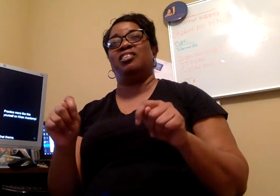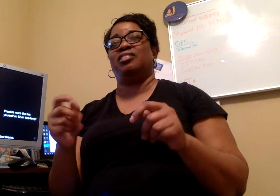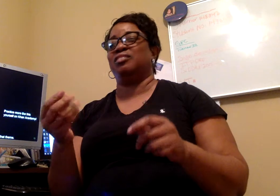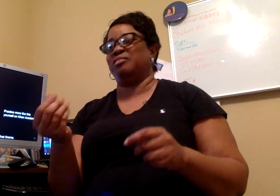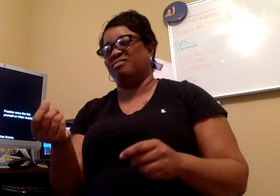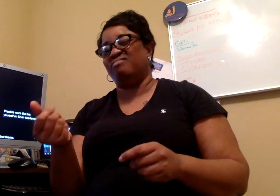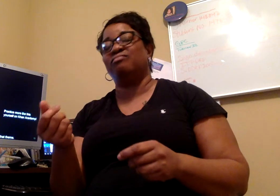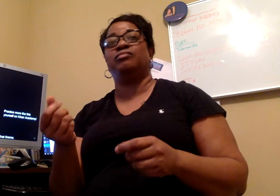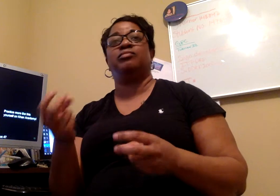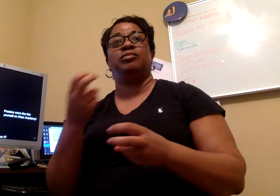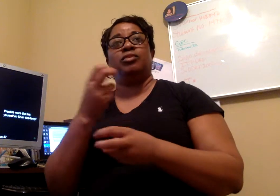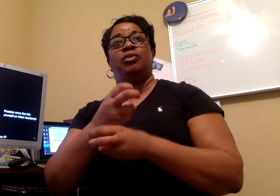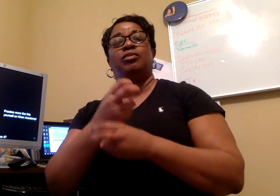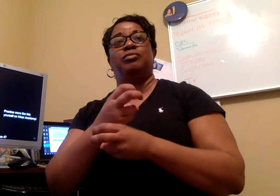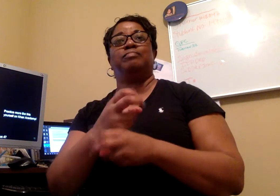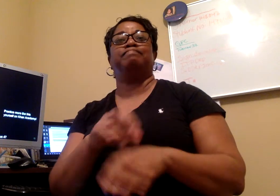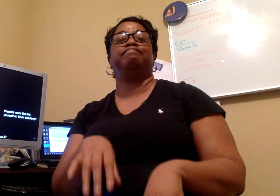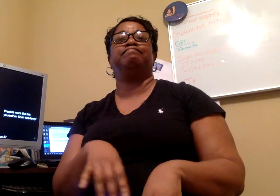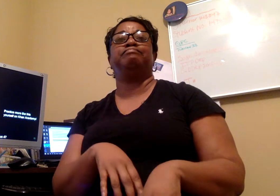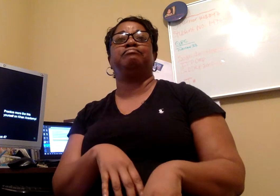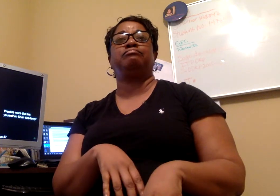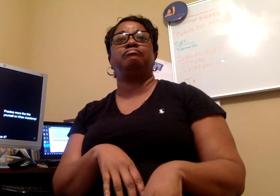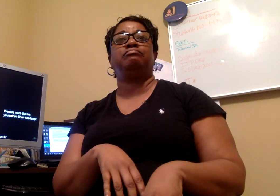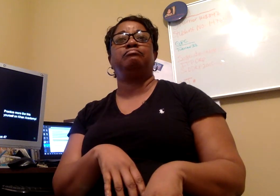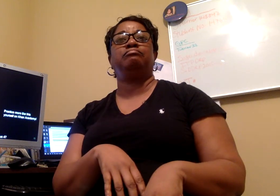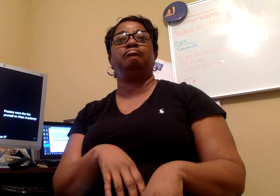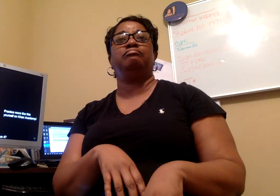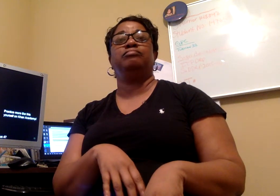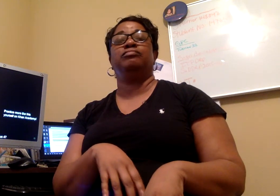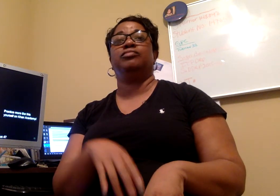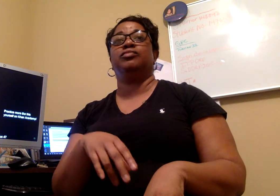theme. What is 3